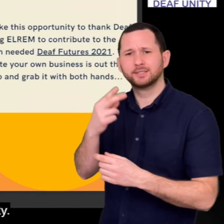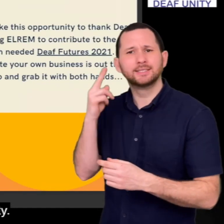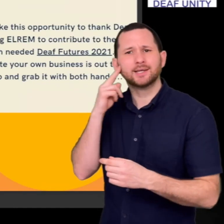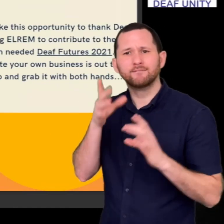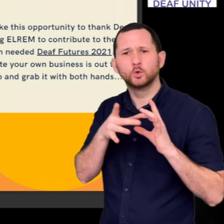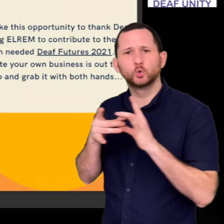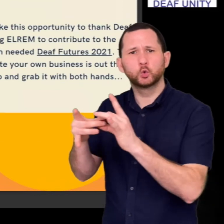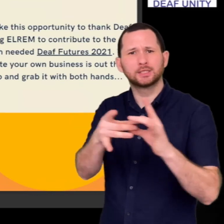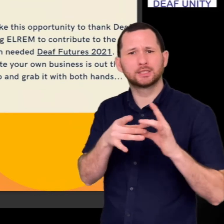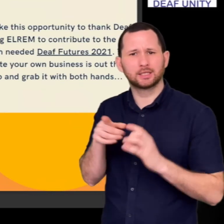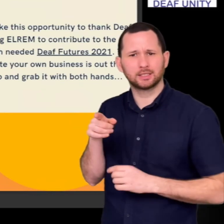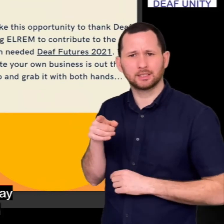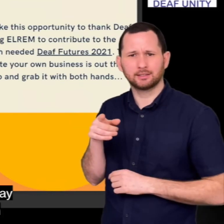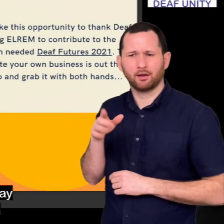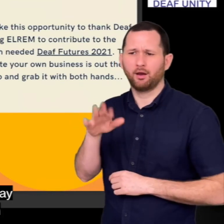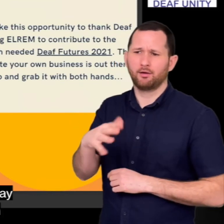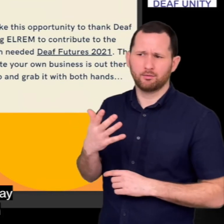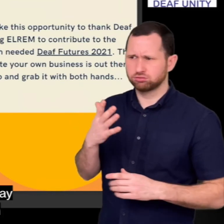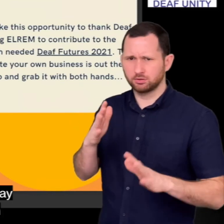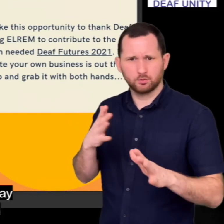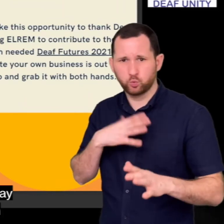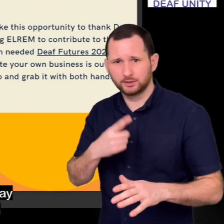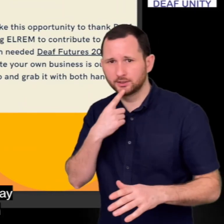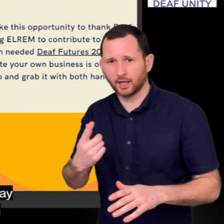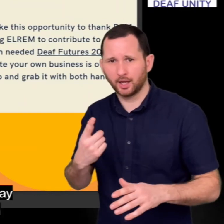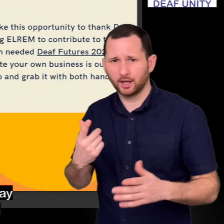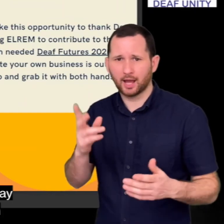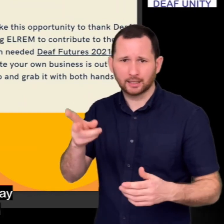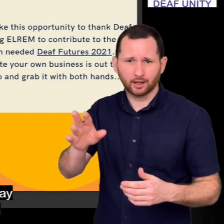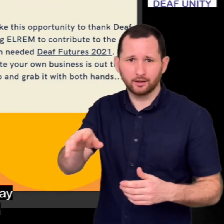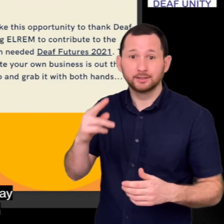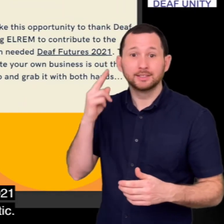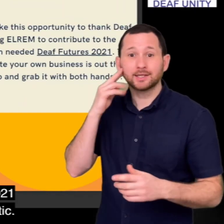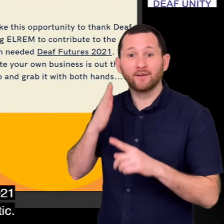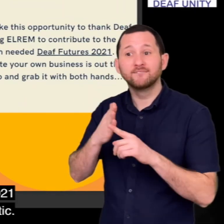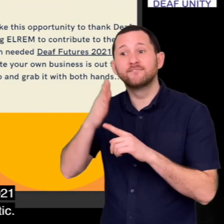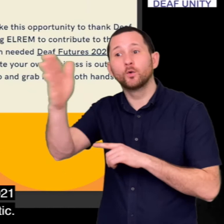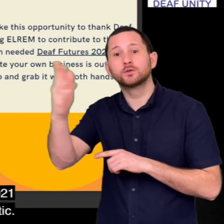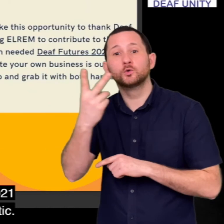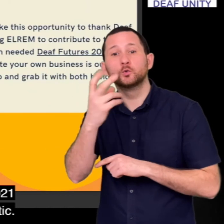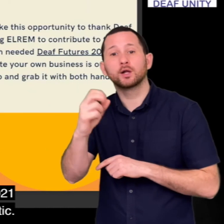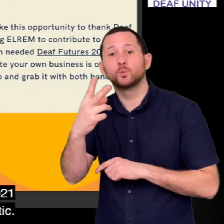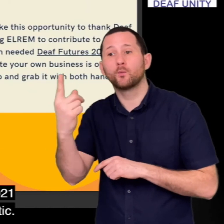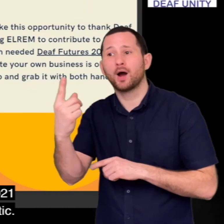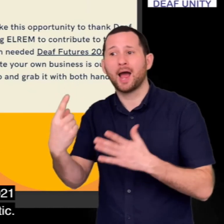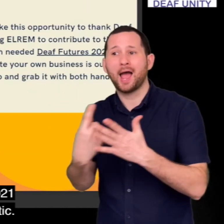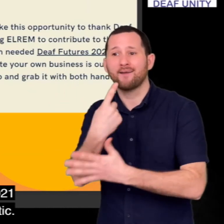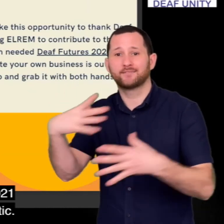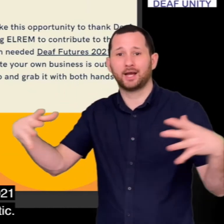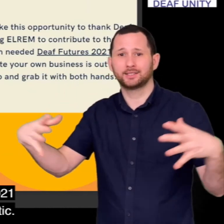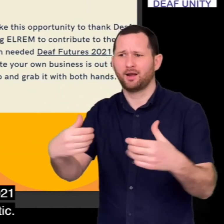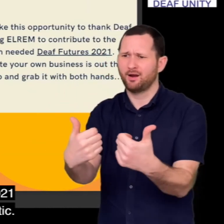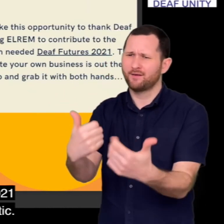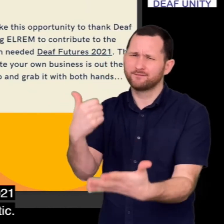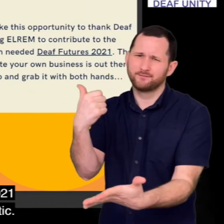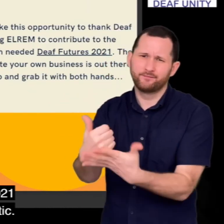Unity. Just wanted to say again, really, I mean, this Deaf Futures 2021